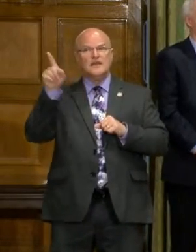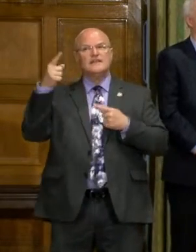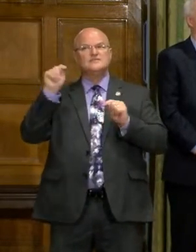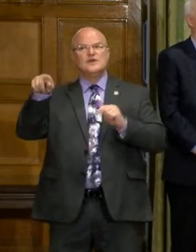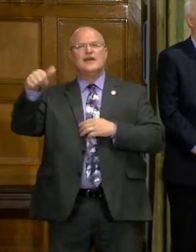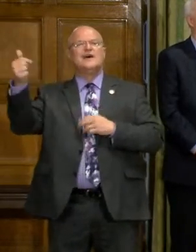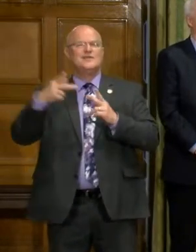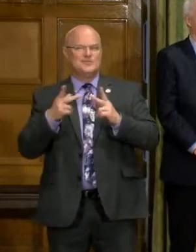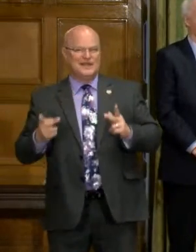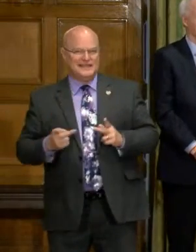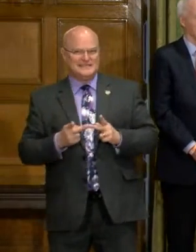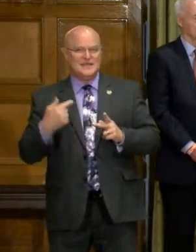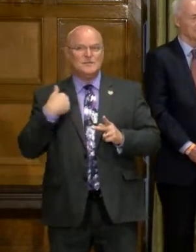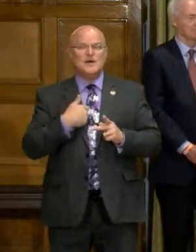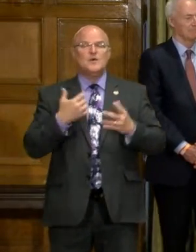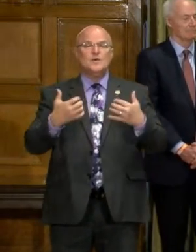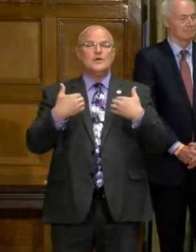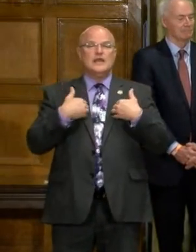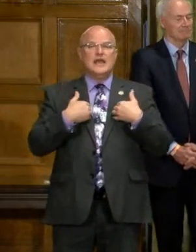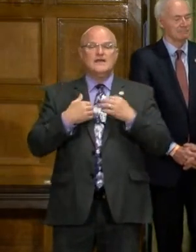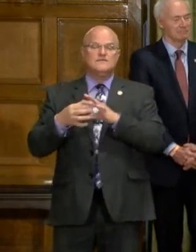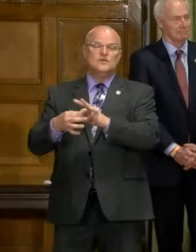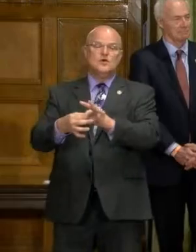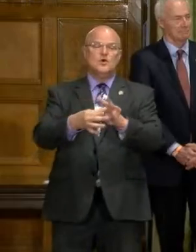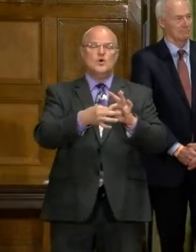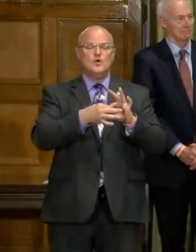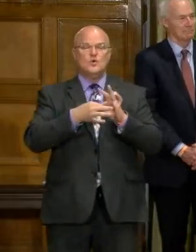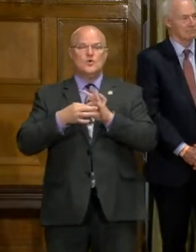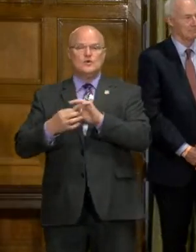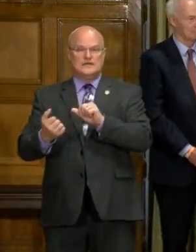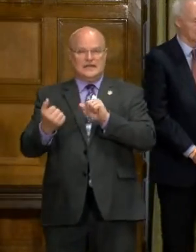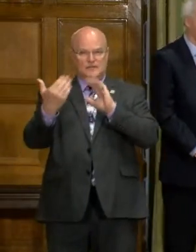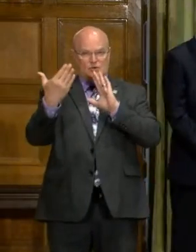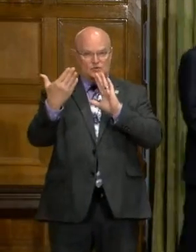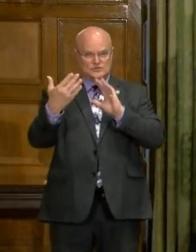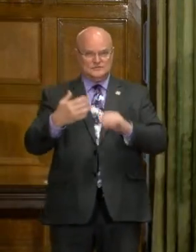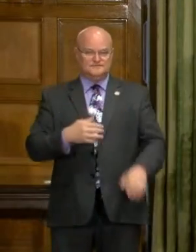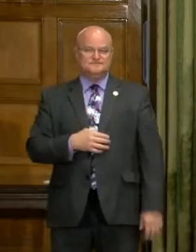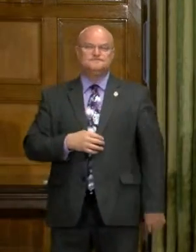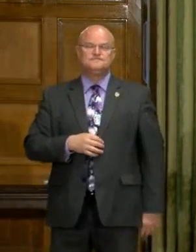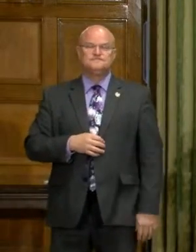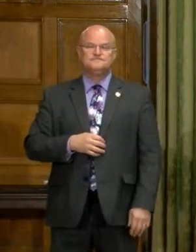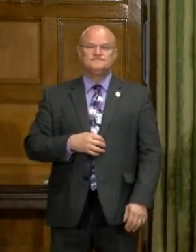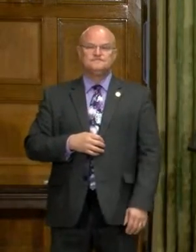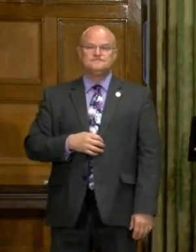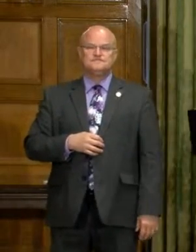they can try it elsewhere. But we do want to have a coordinated approach to this.